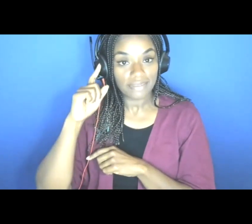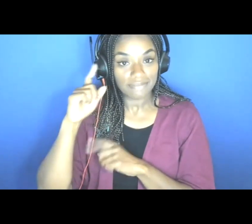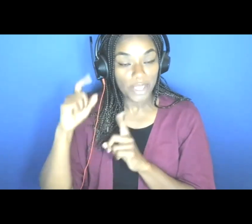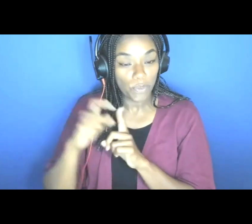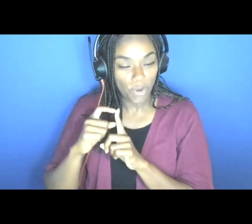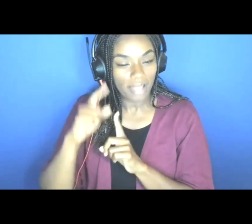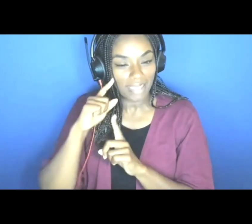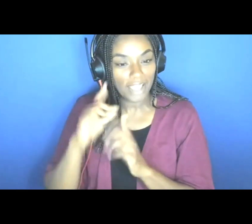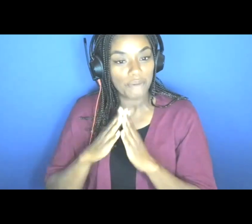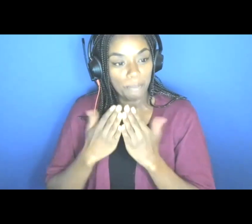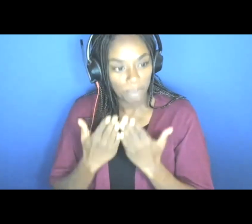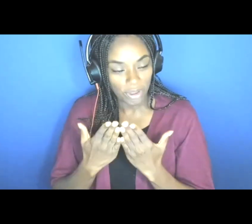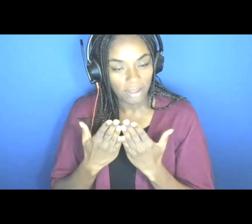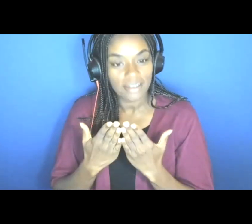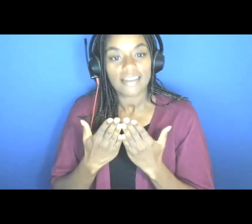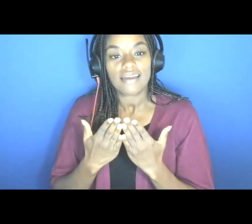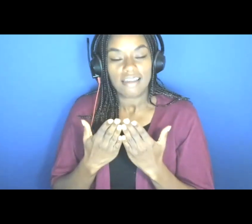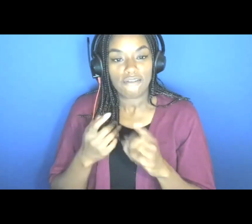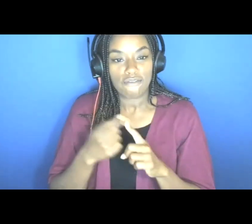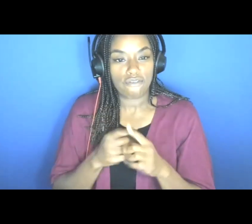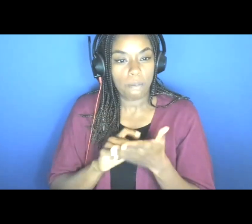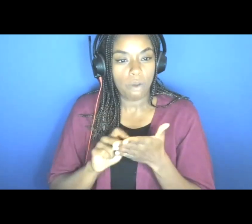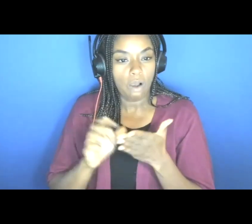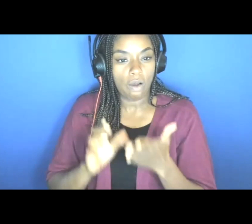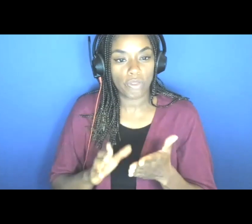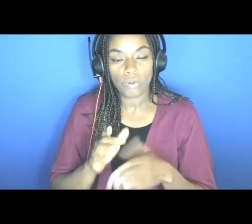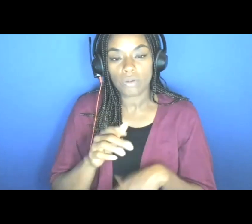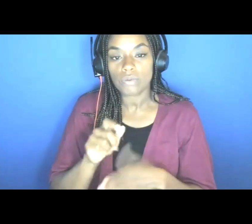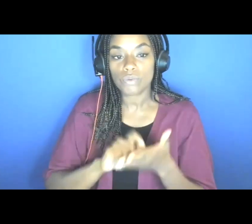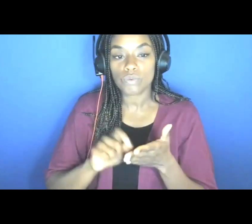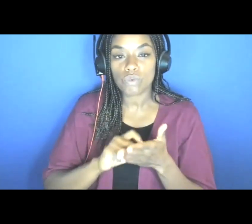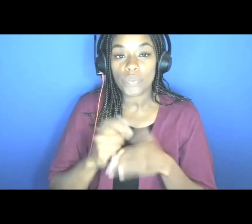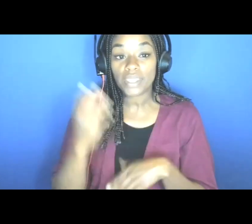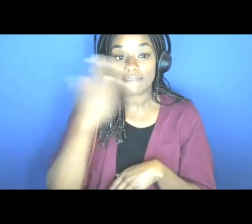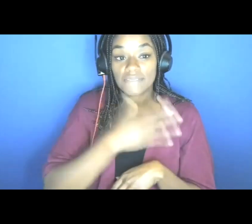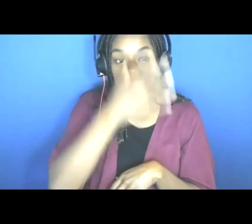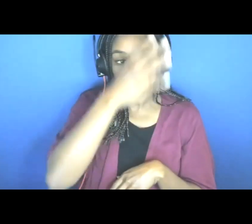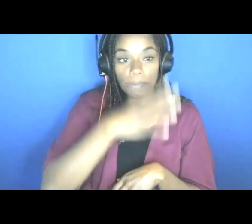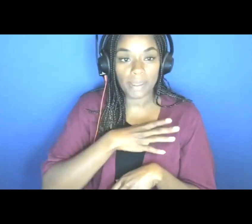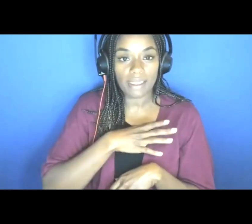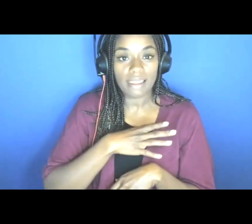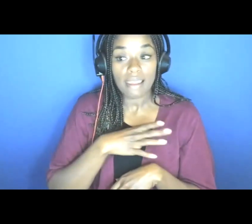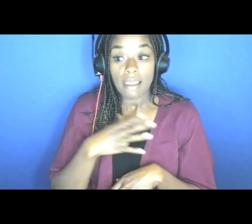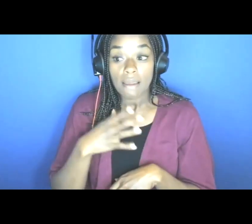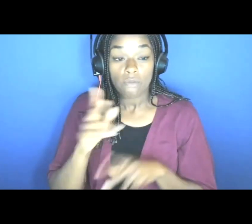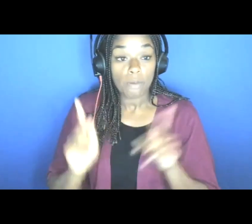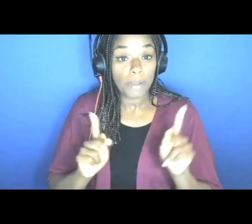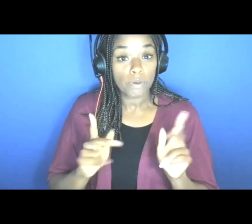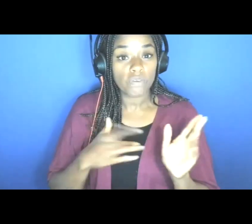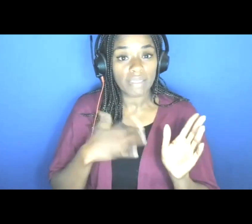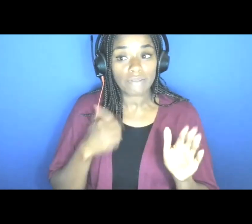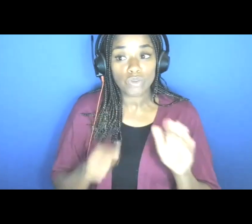But people who feel that they have to hide who they are, they need to hide their sexual orientation,